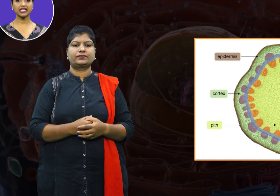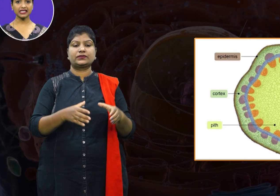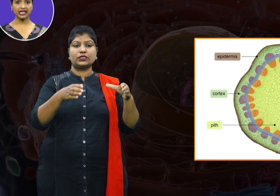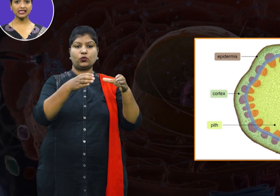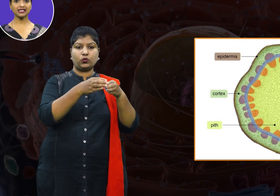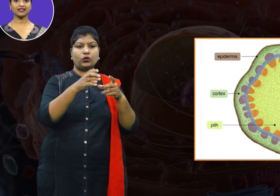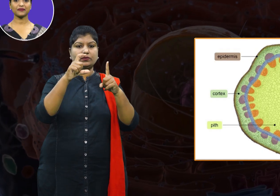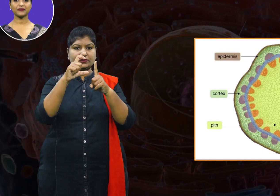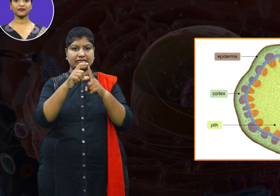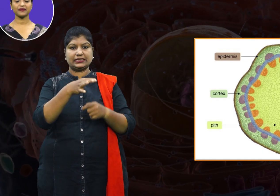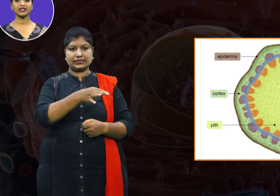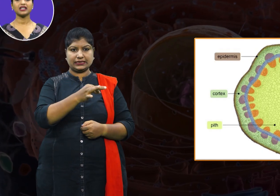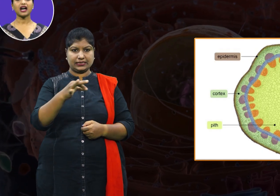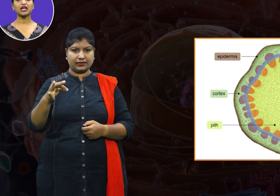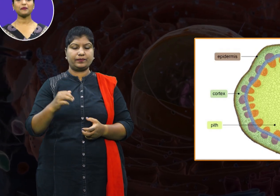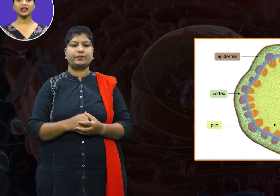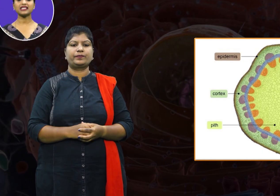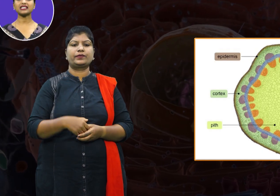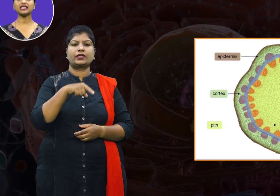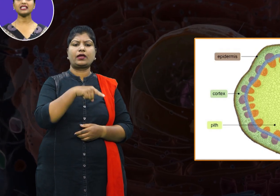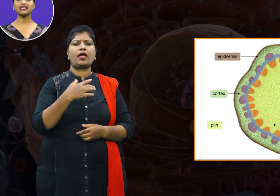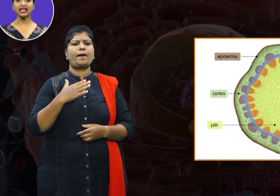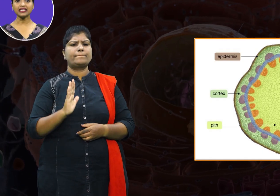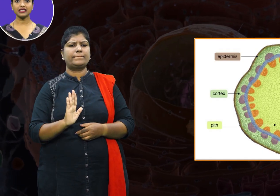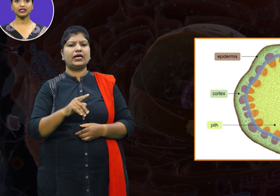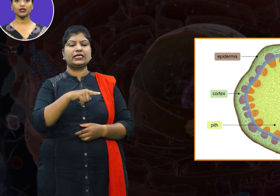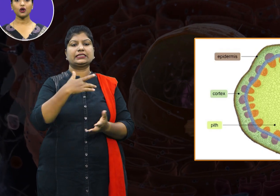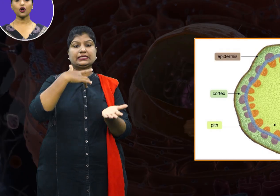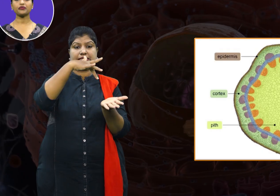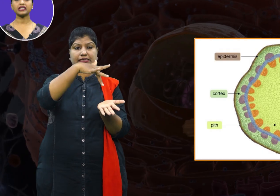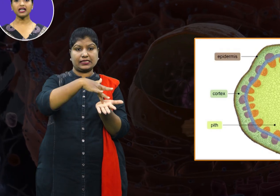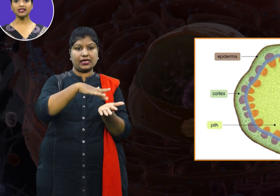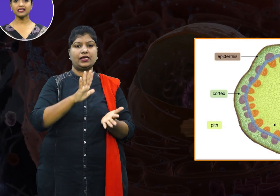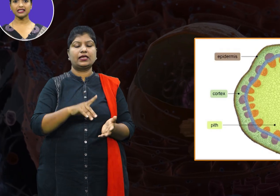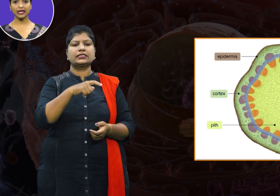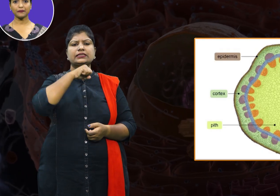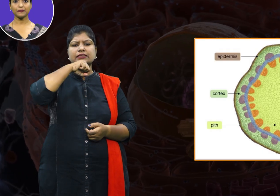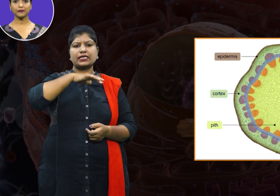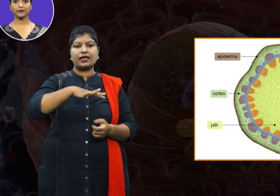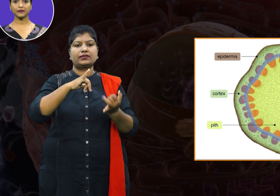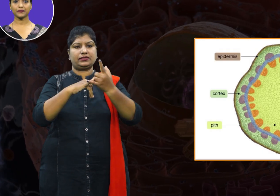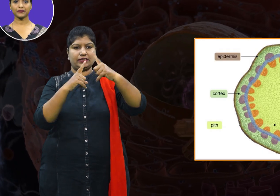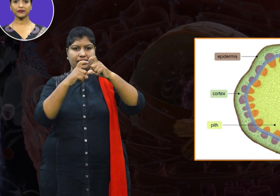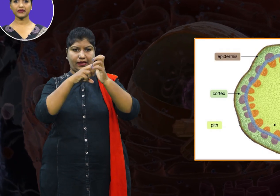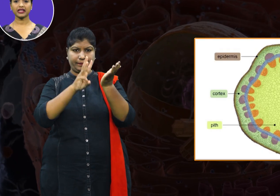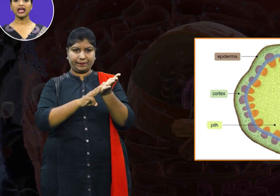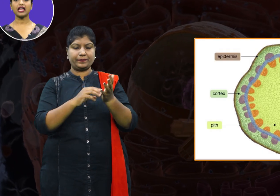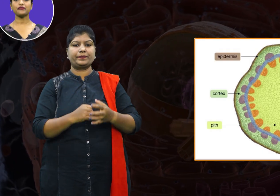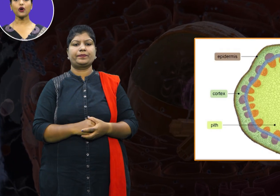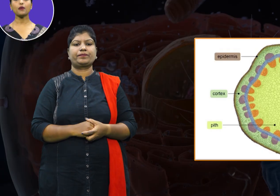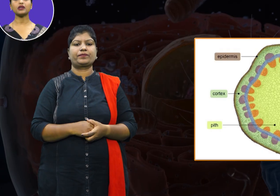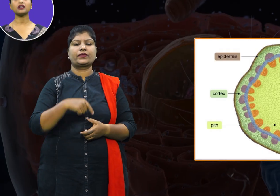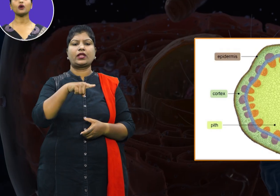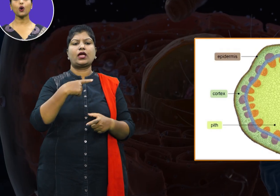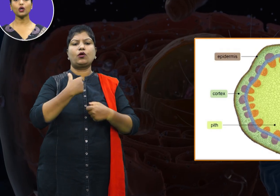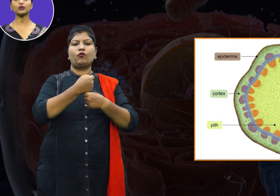Group D cells are present in the center of a young stem and